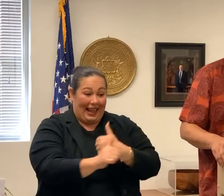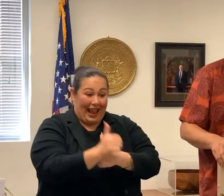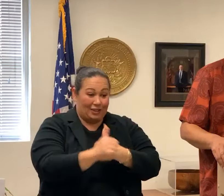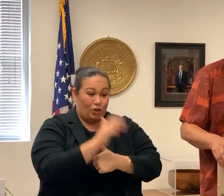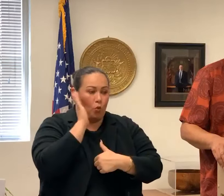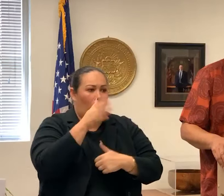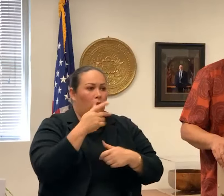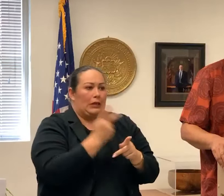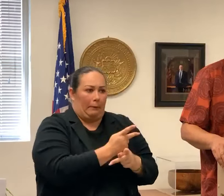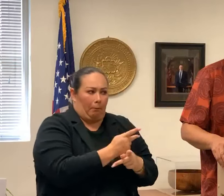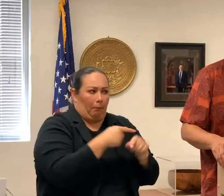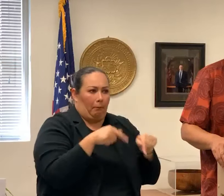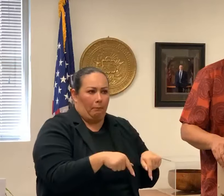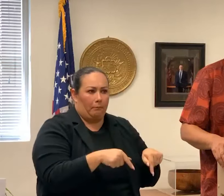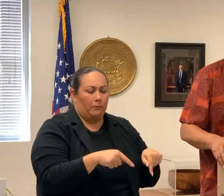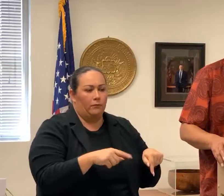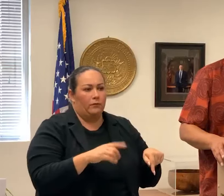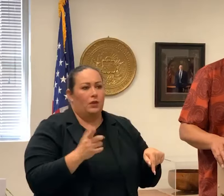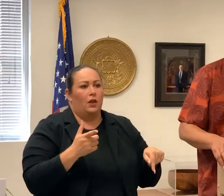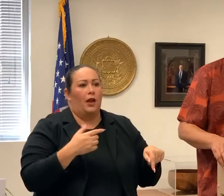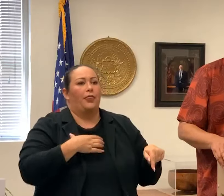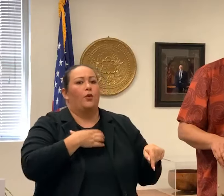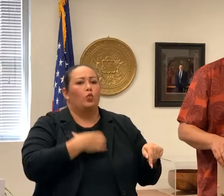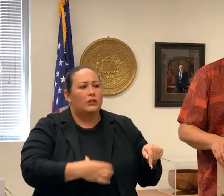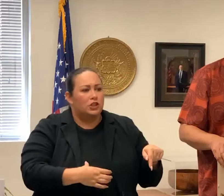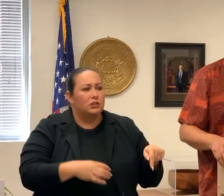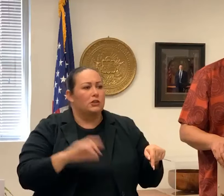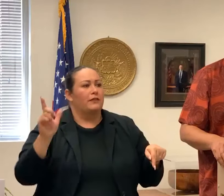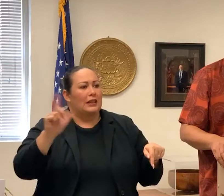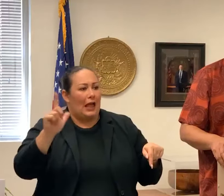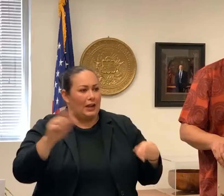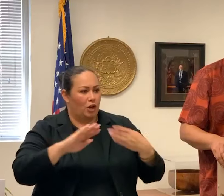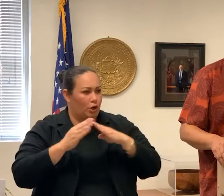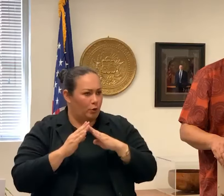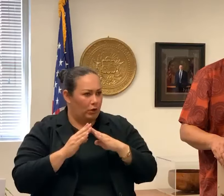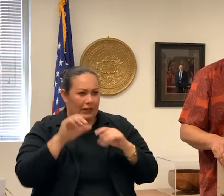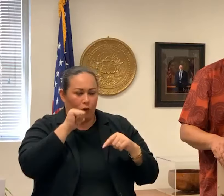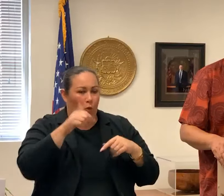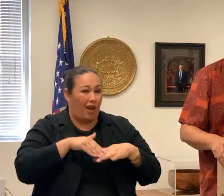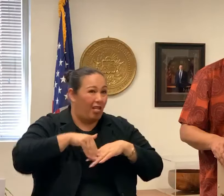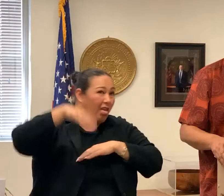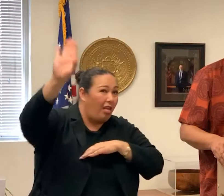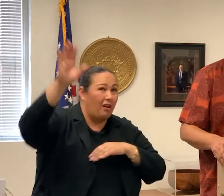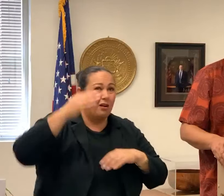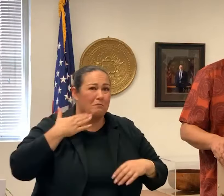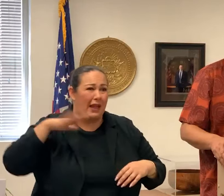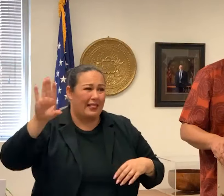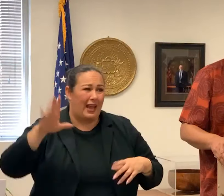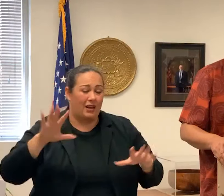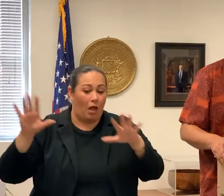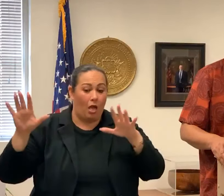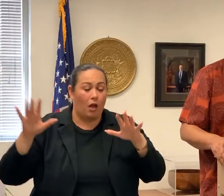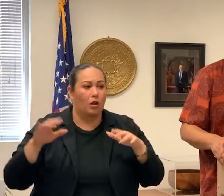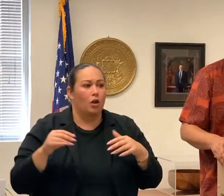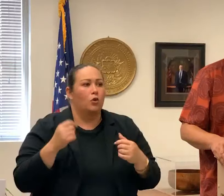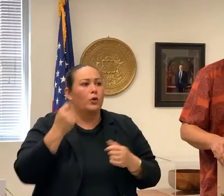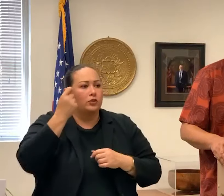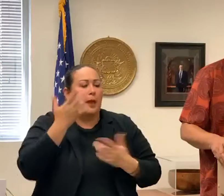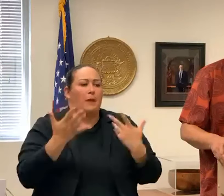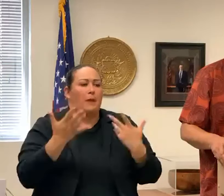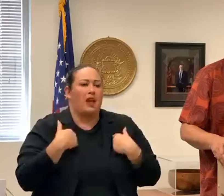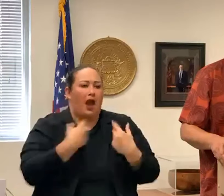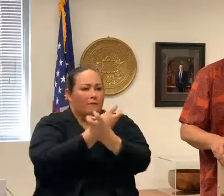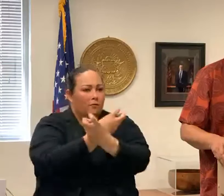debris on island at the wishes of our Lahaina community. We understand that there may be remains